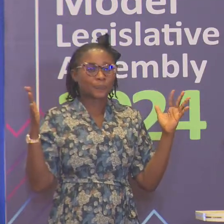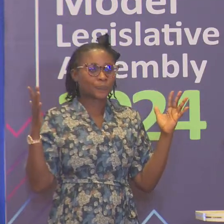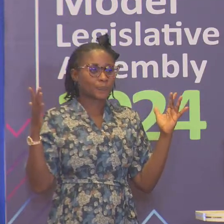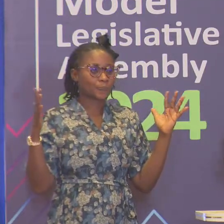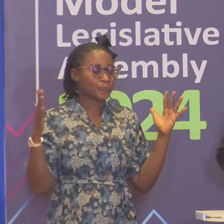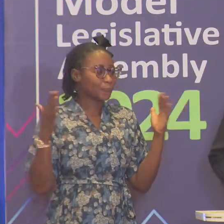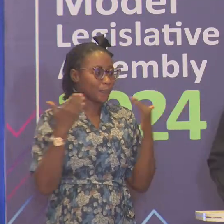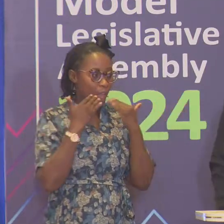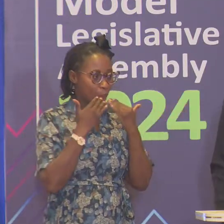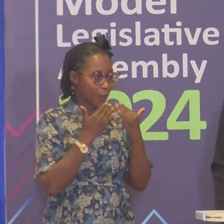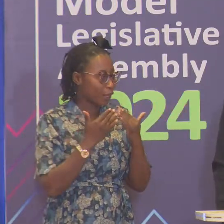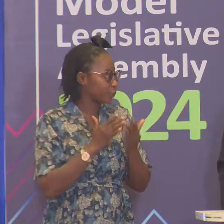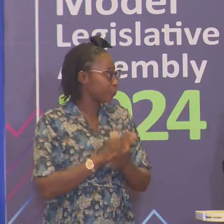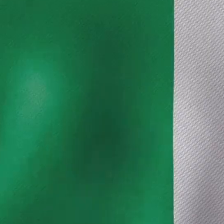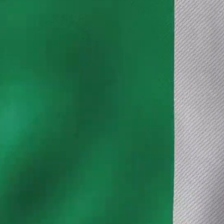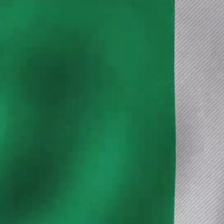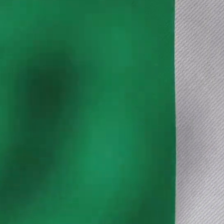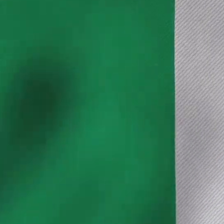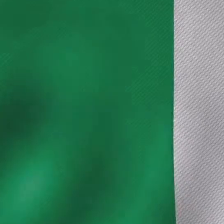Thank you very much.